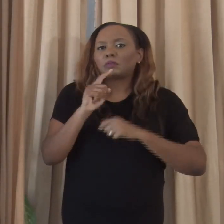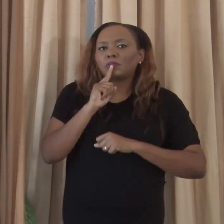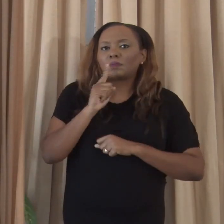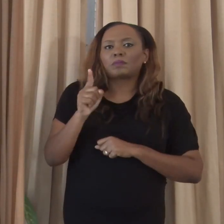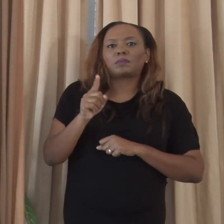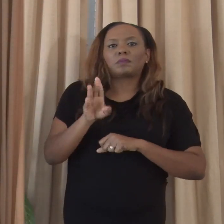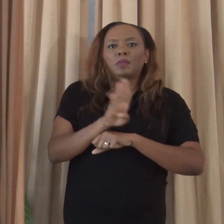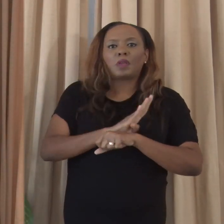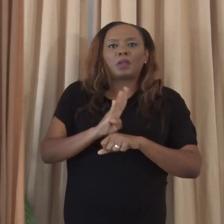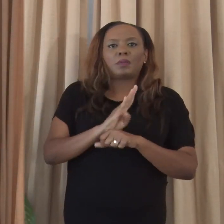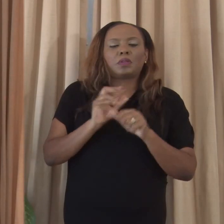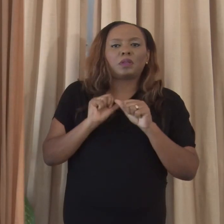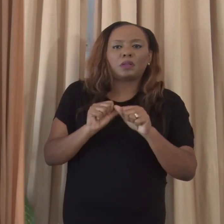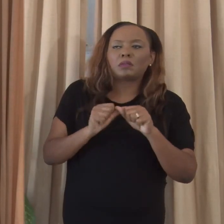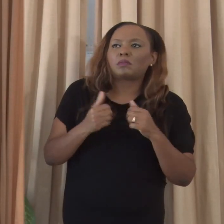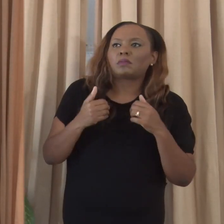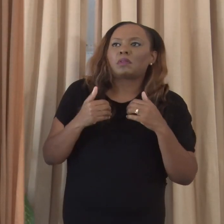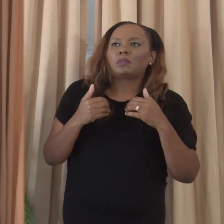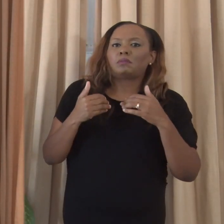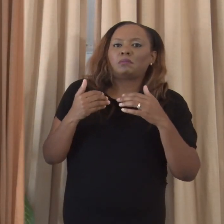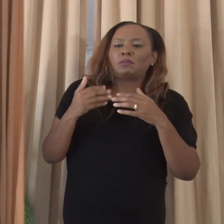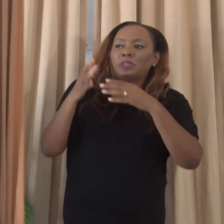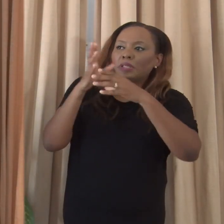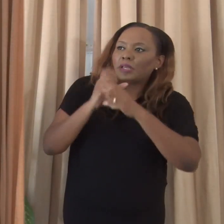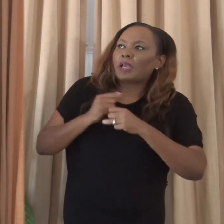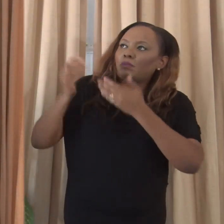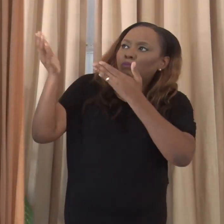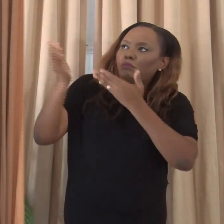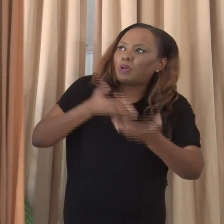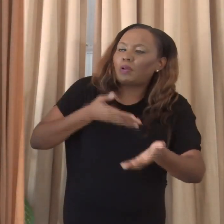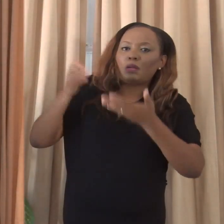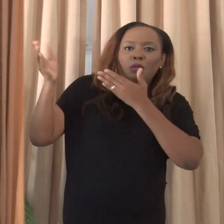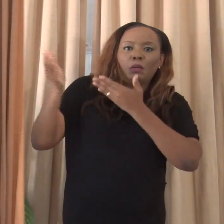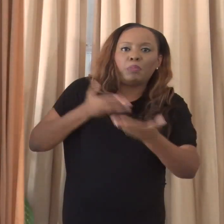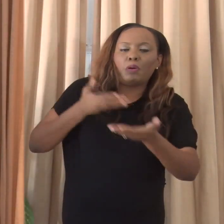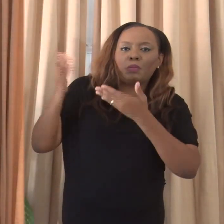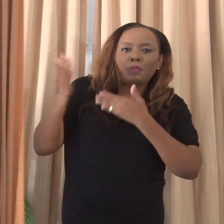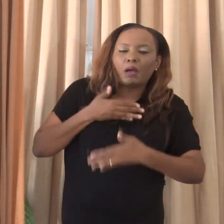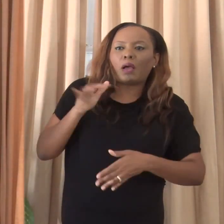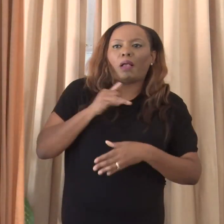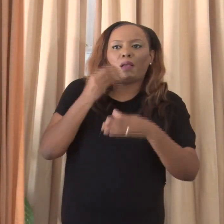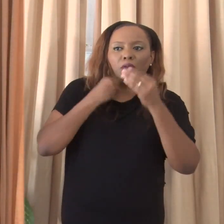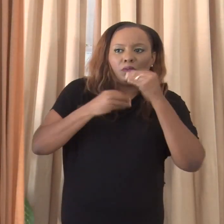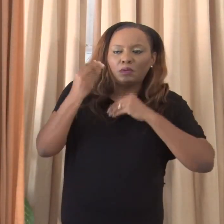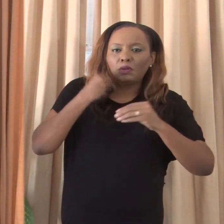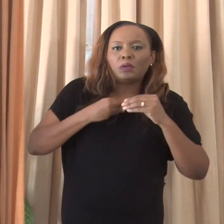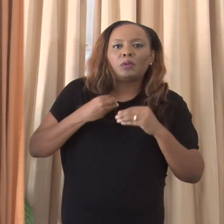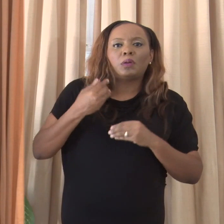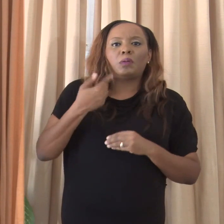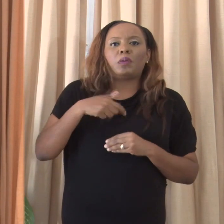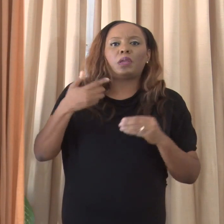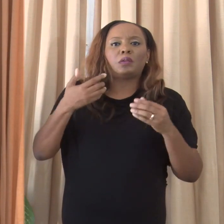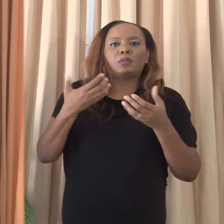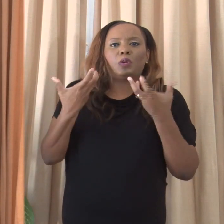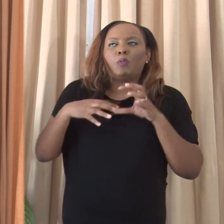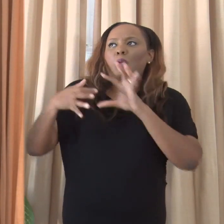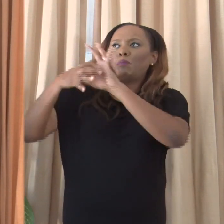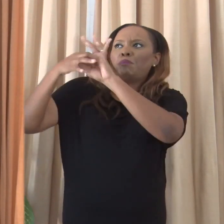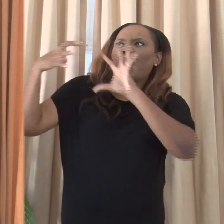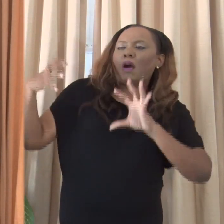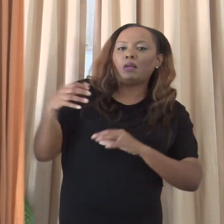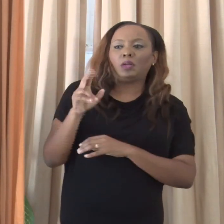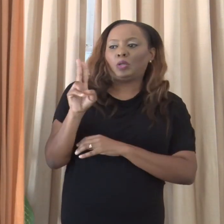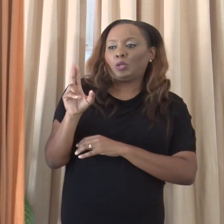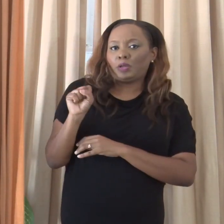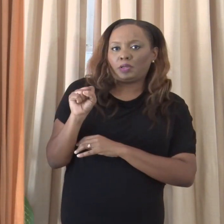that Barbados continues to be in a position where the island is not cut off from access to the United States, and again is in a position where we